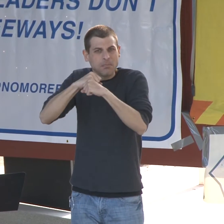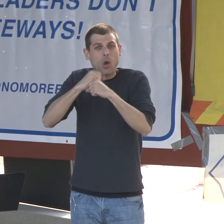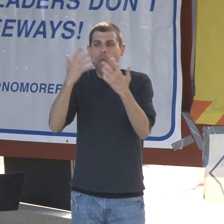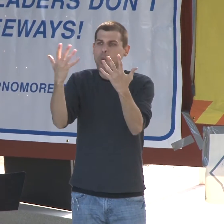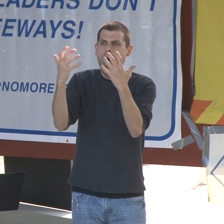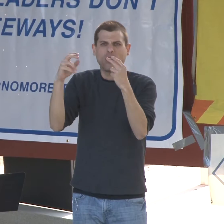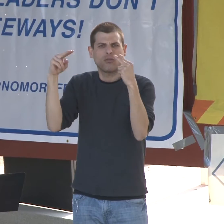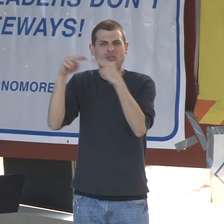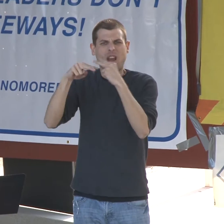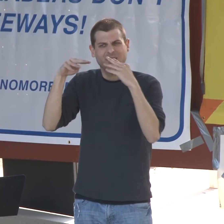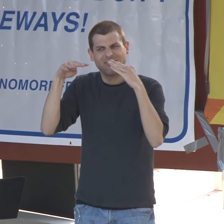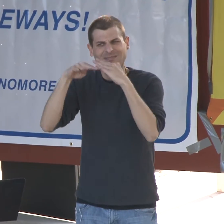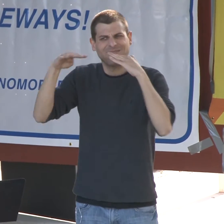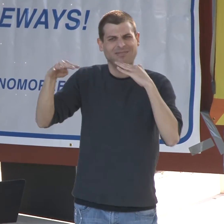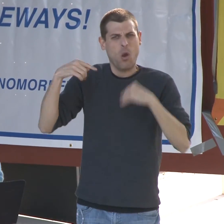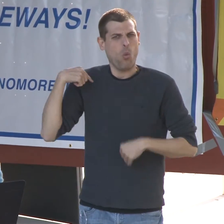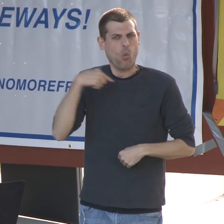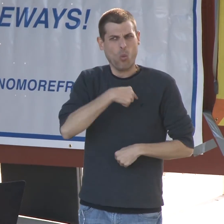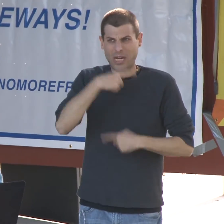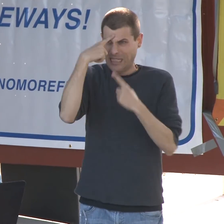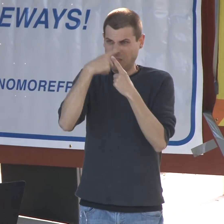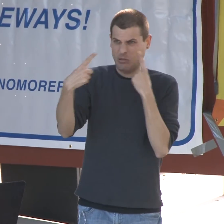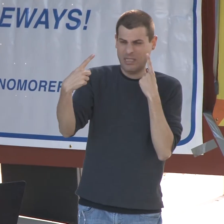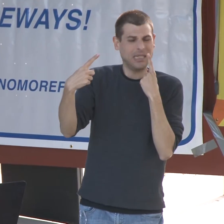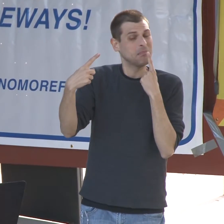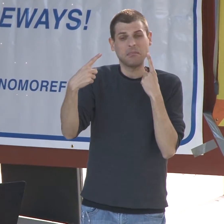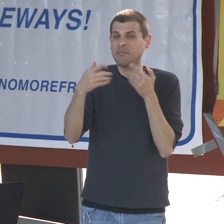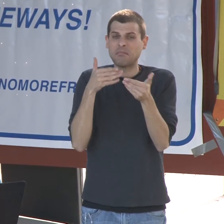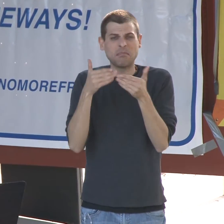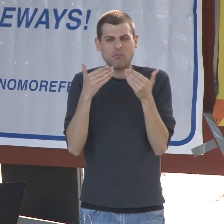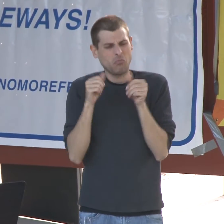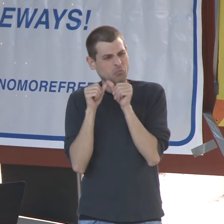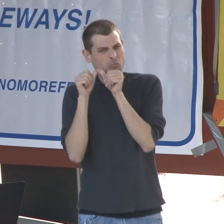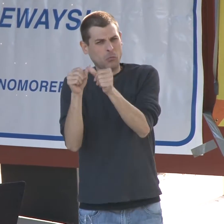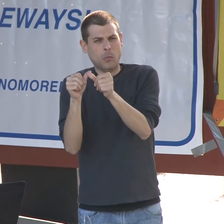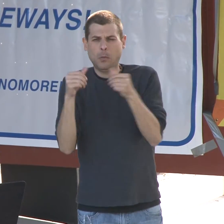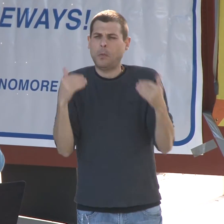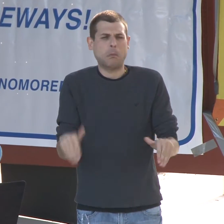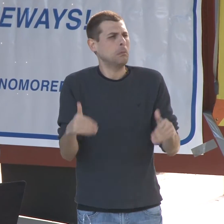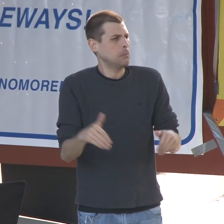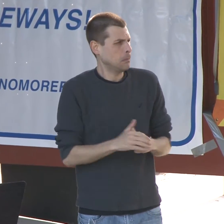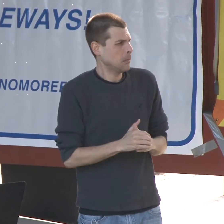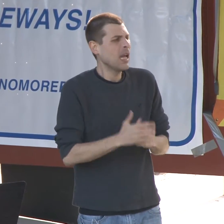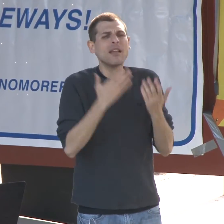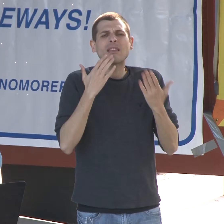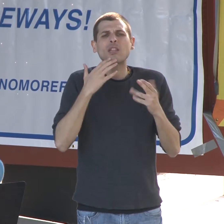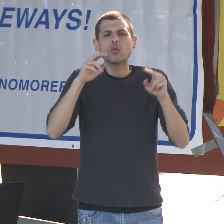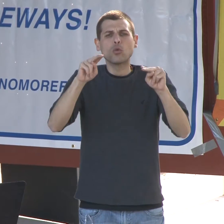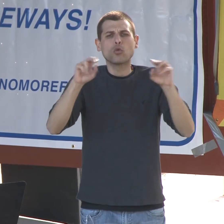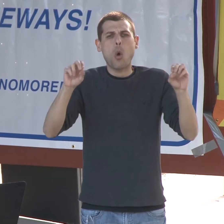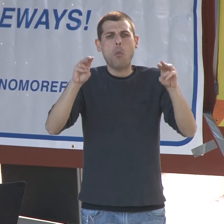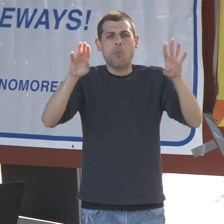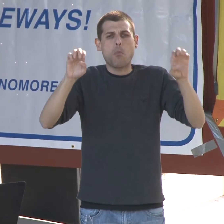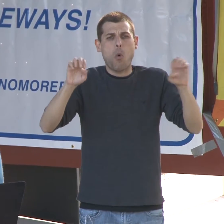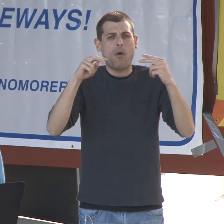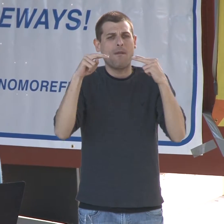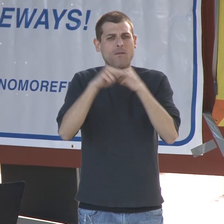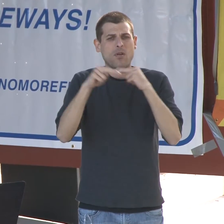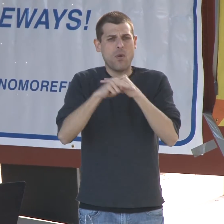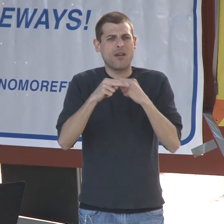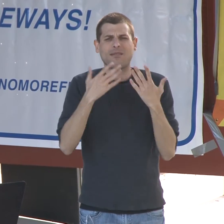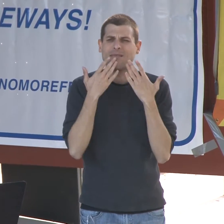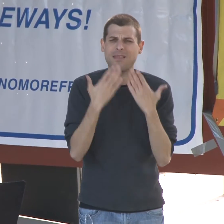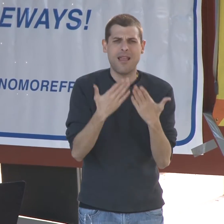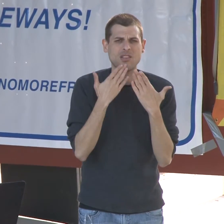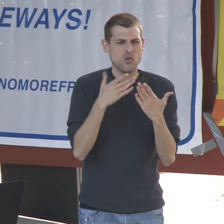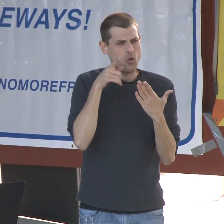said. I also want to thank No More Freeways for bringing us together to hold this line and to demand better,